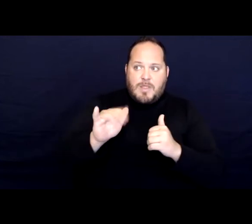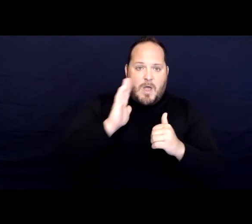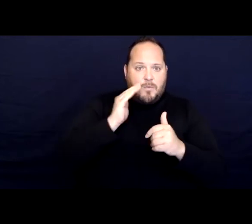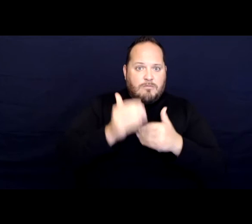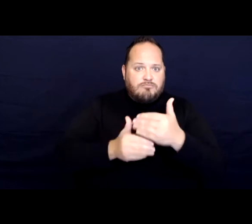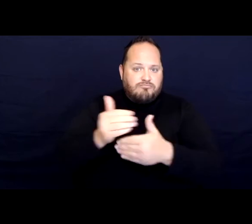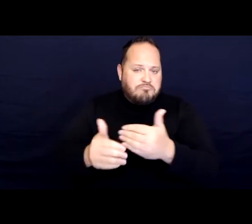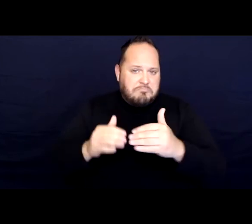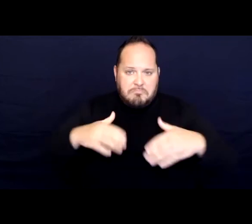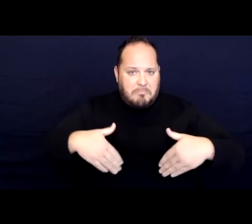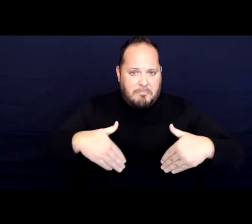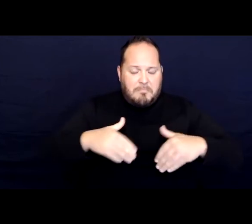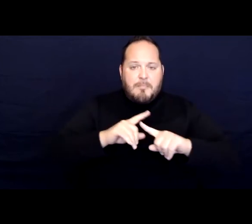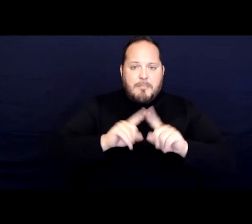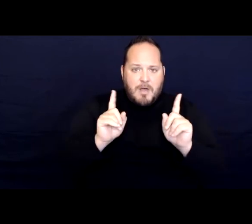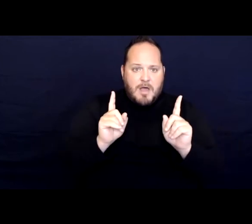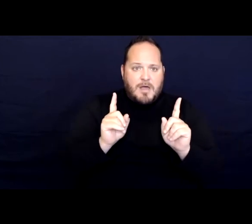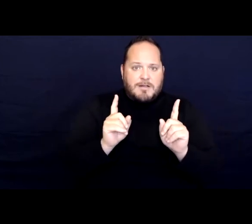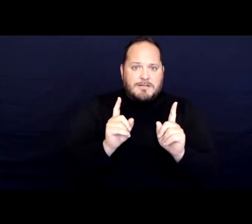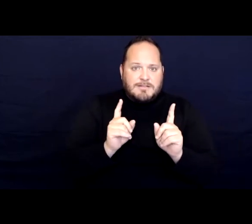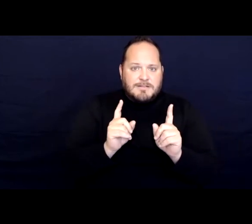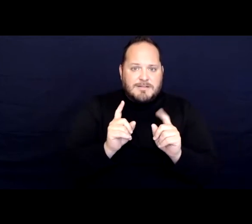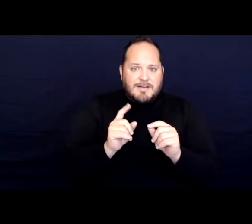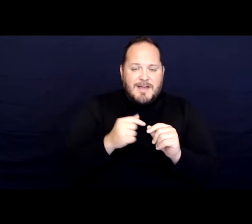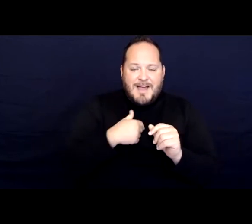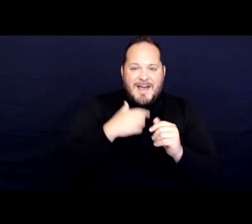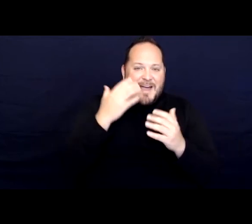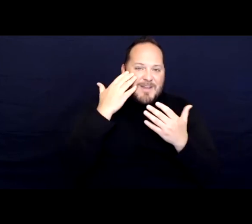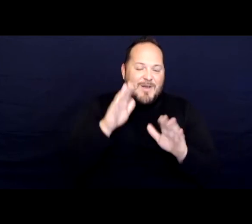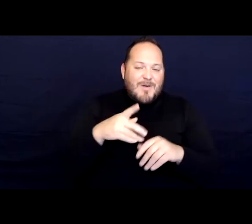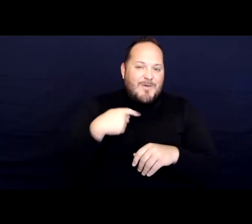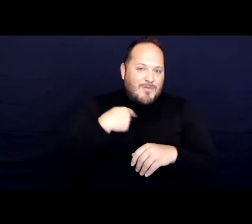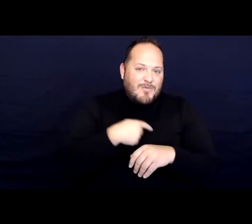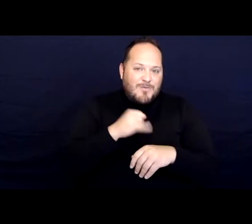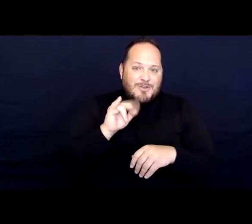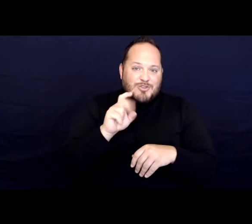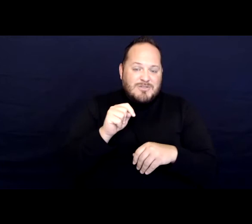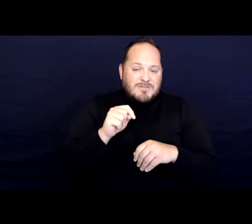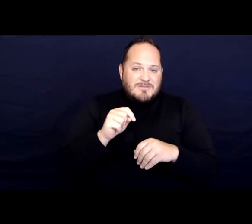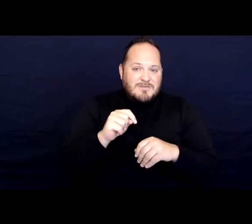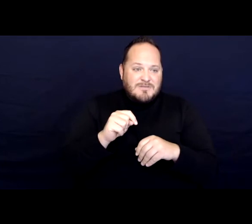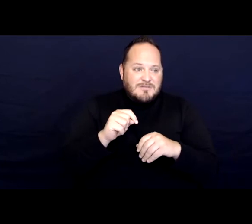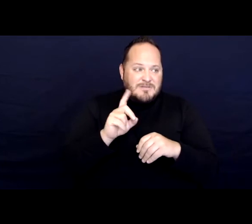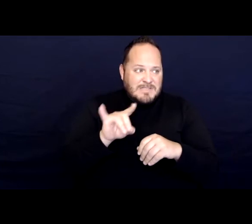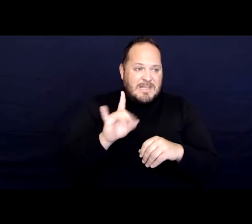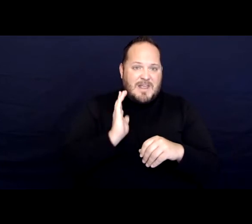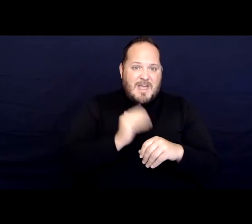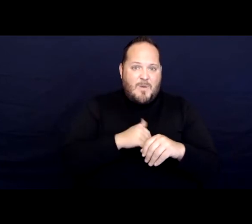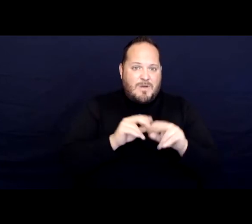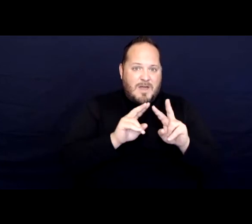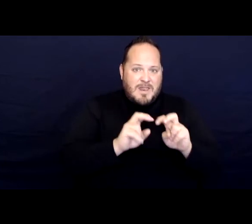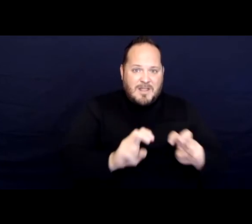But it, I don't know. We just did the analysis, and